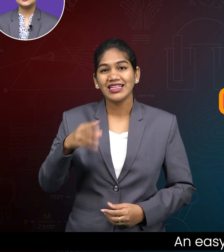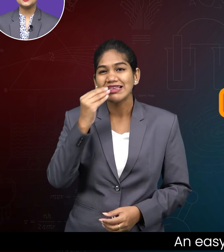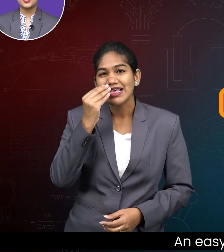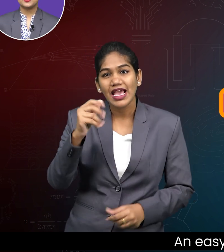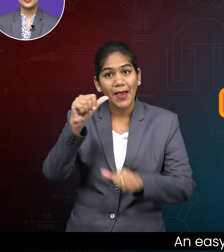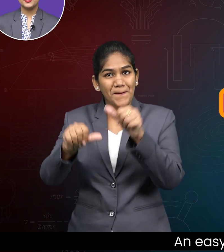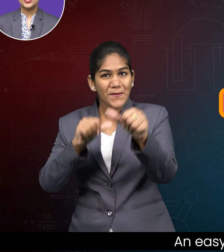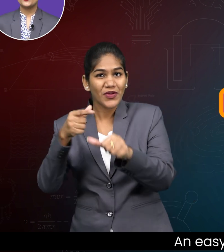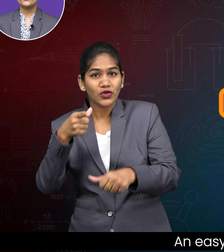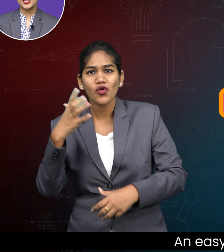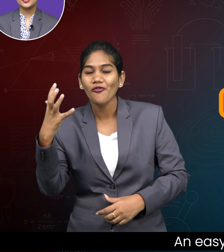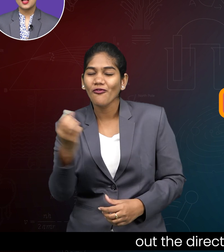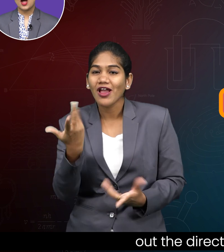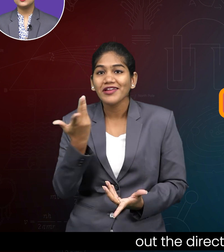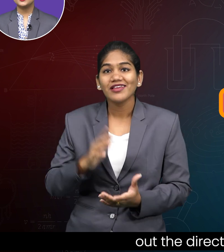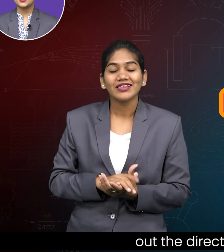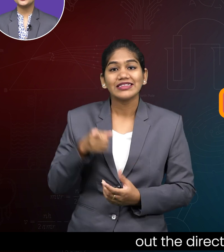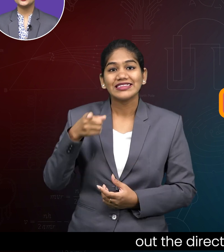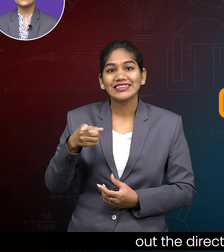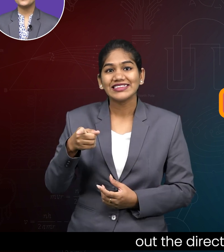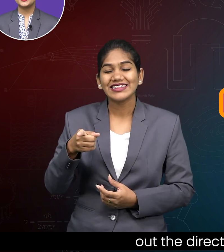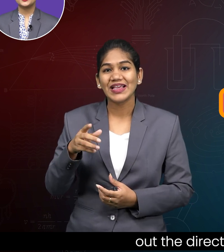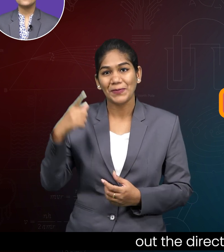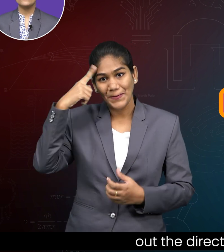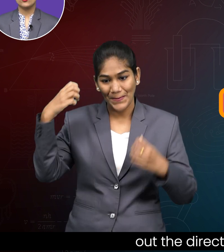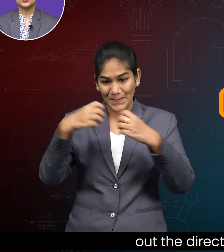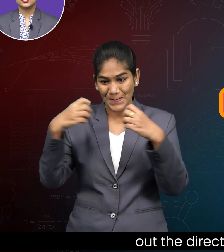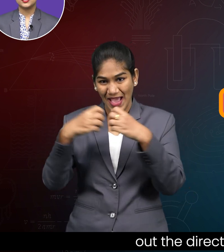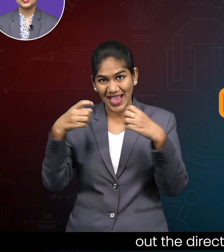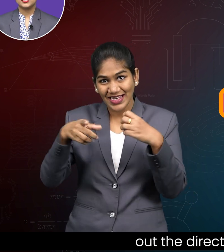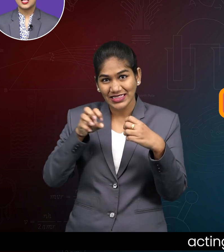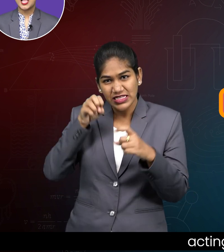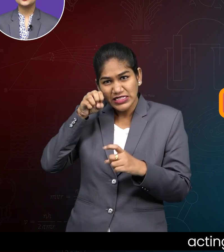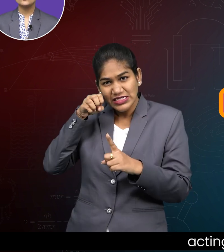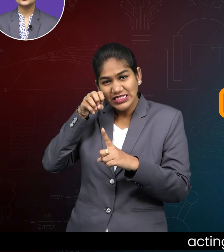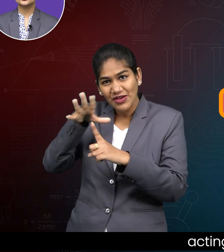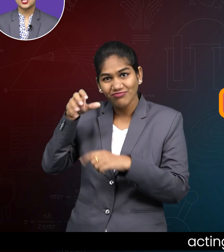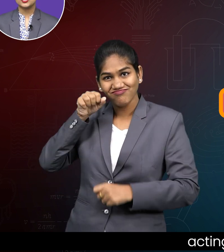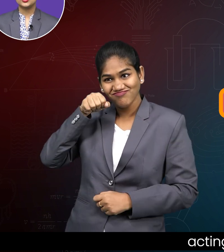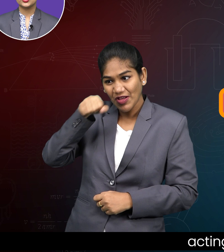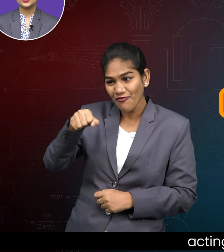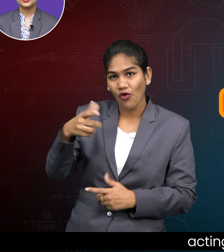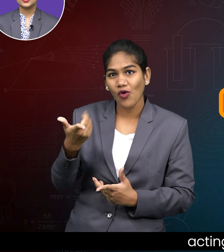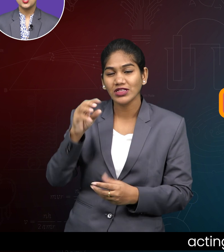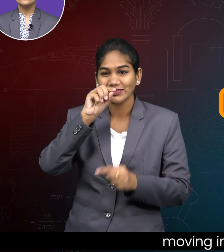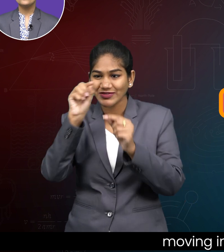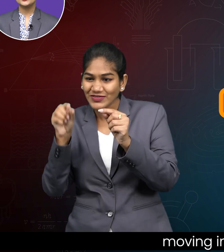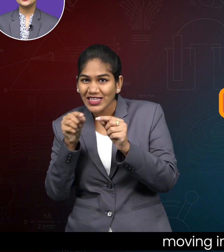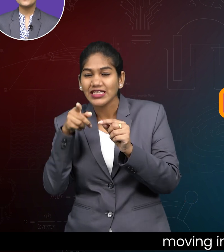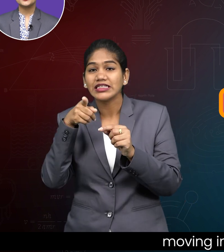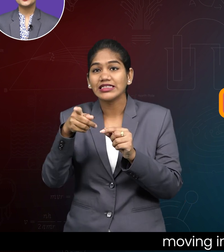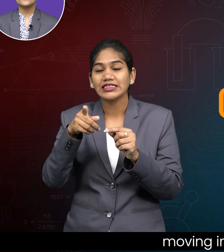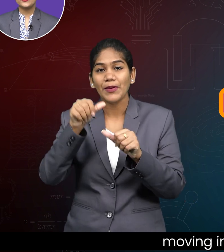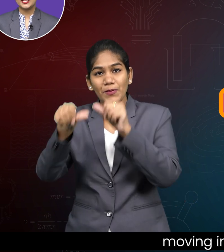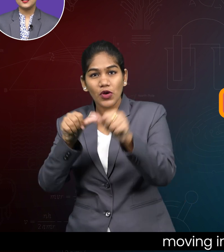An easy method to find out the direction of magnetic force acting on a charge moving